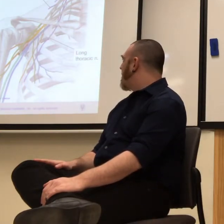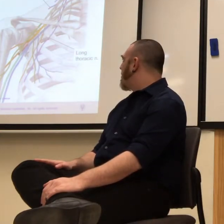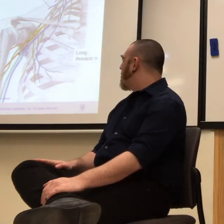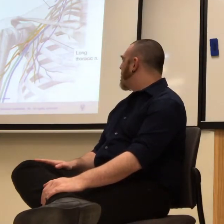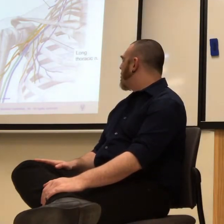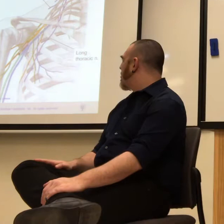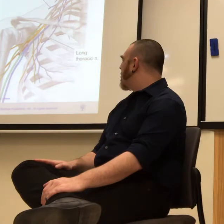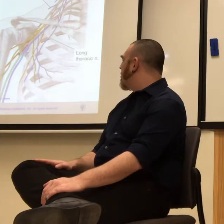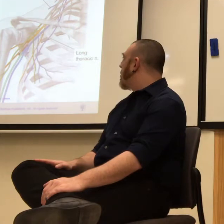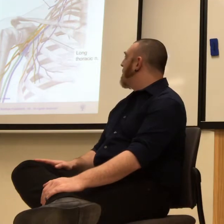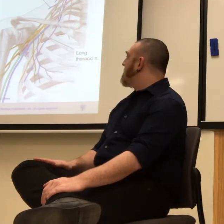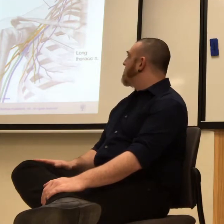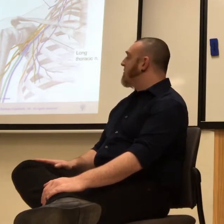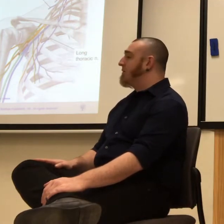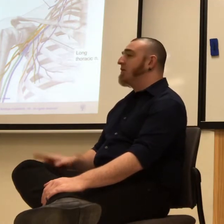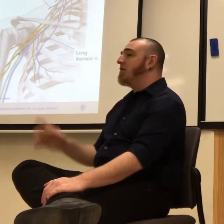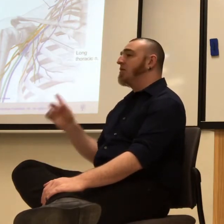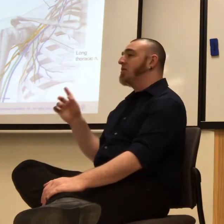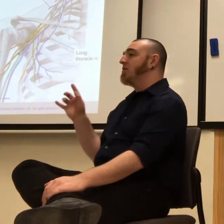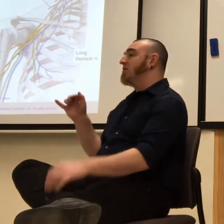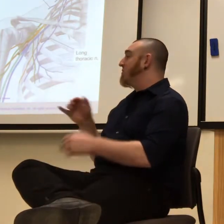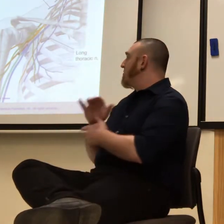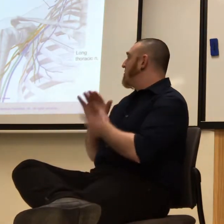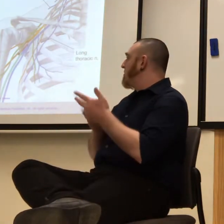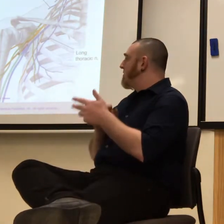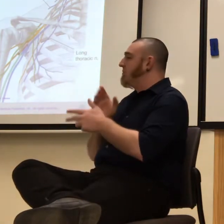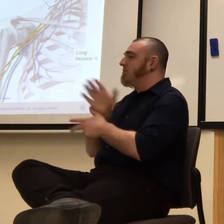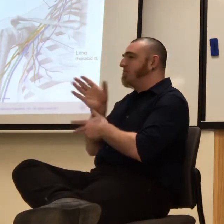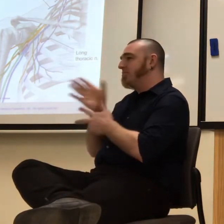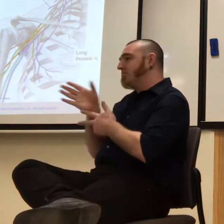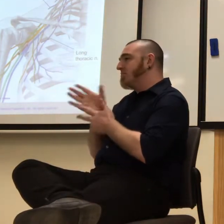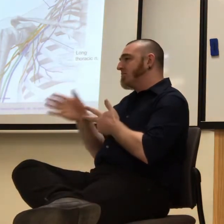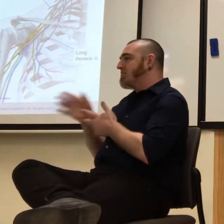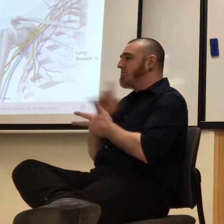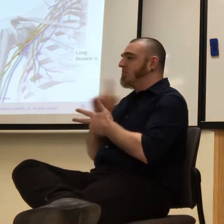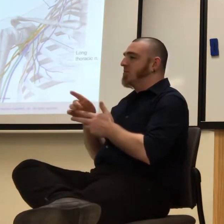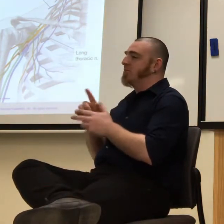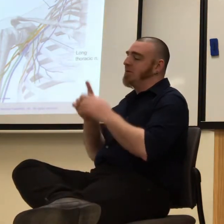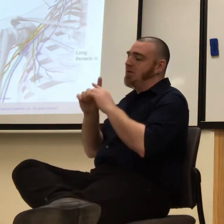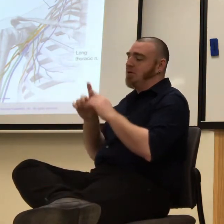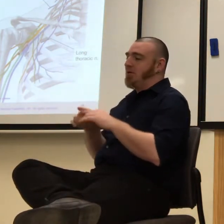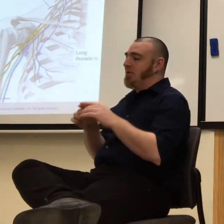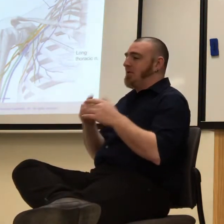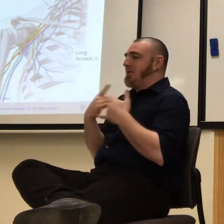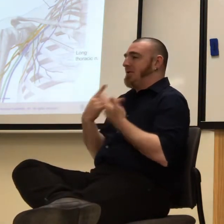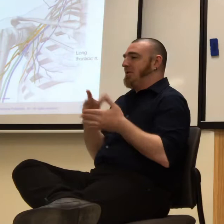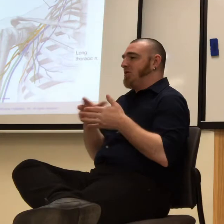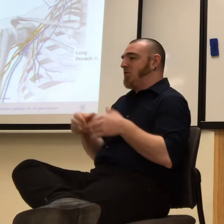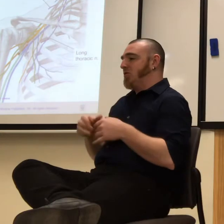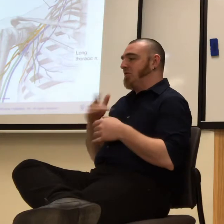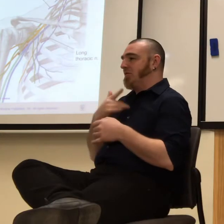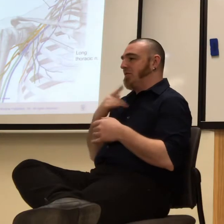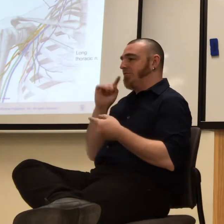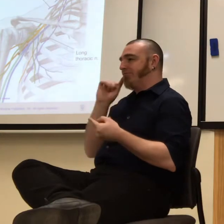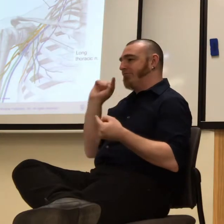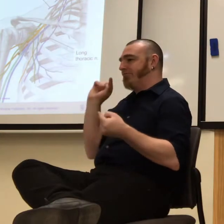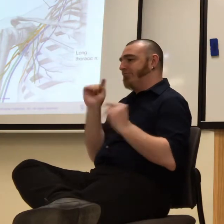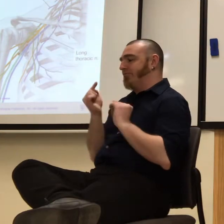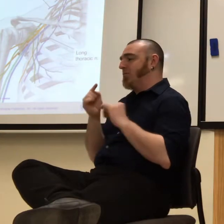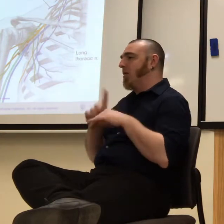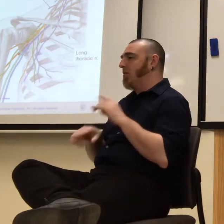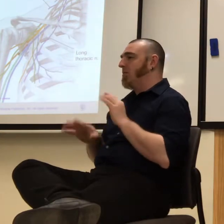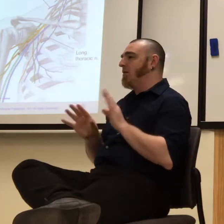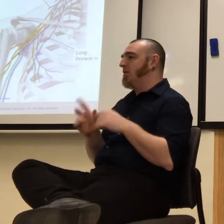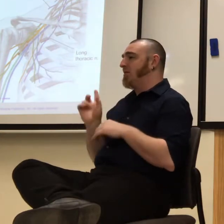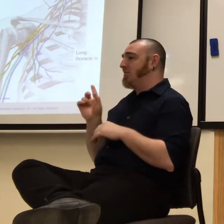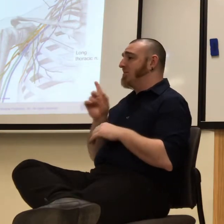Now the branches give students a headache. There's a bunch of names you gotta know, a bunch of muscles you gotta memorize. It's the essence